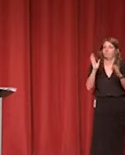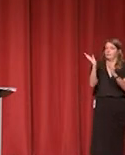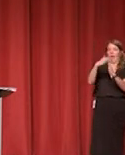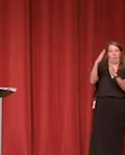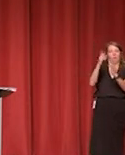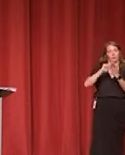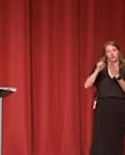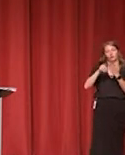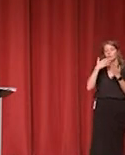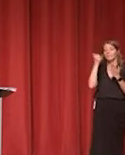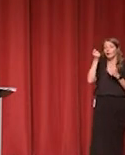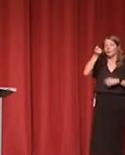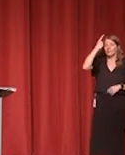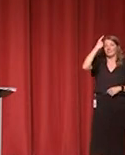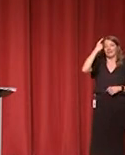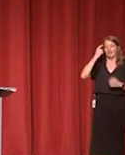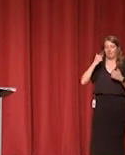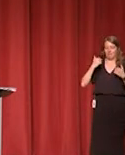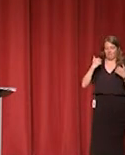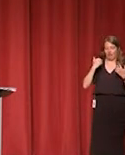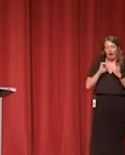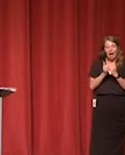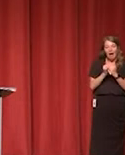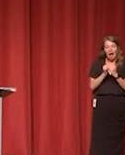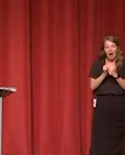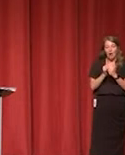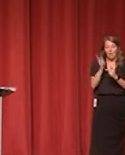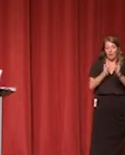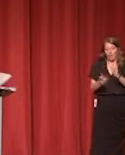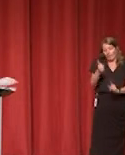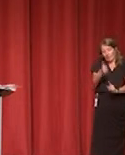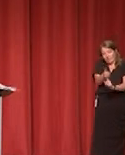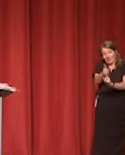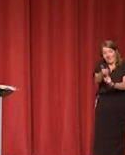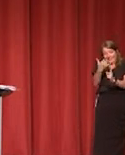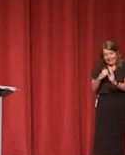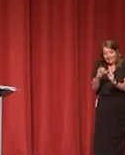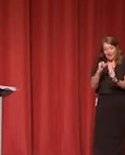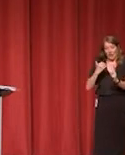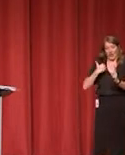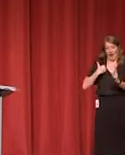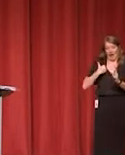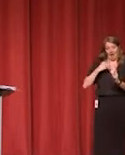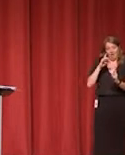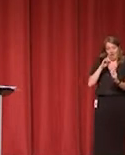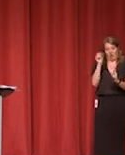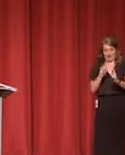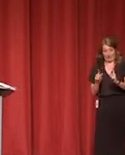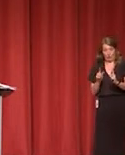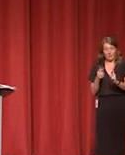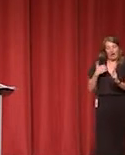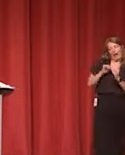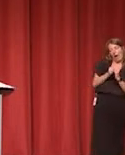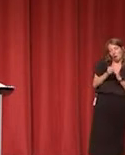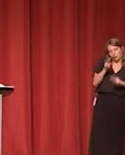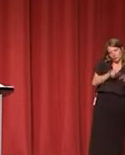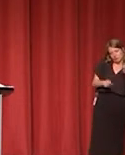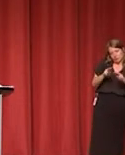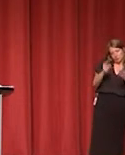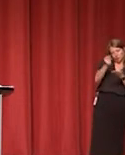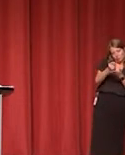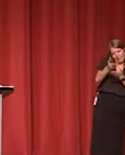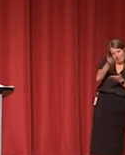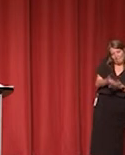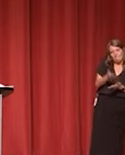better understand how we can treat people who still have the disease. And this is really a first core of its kind within the